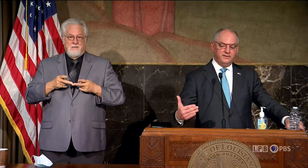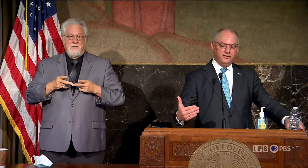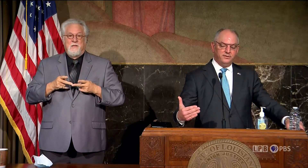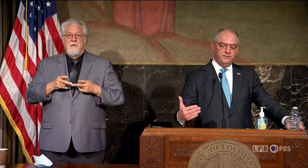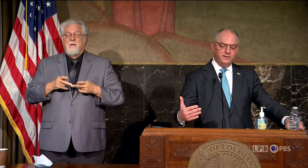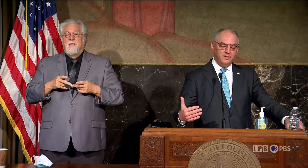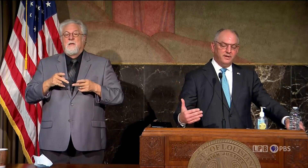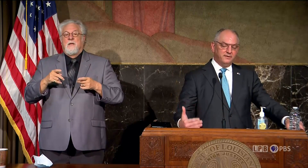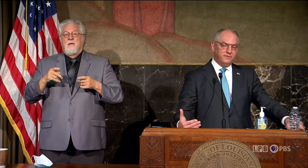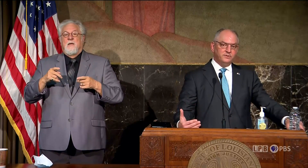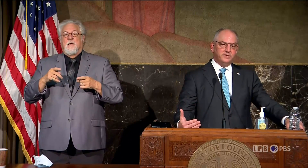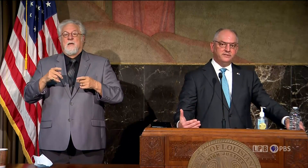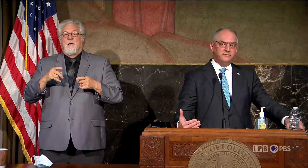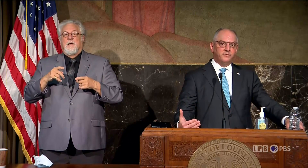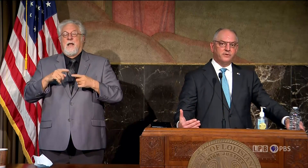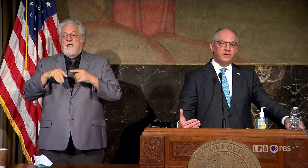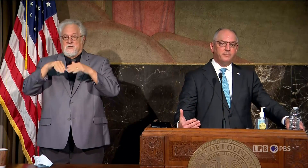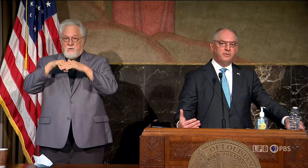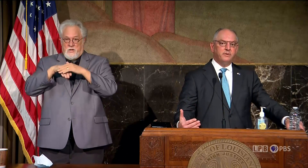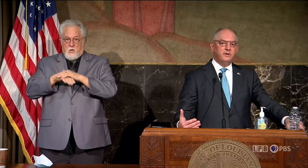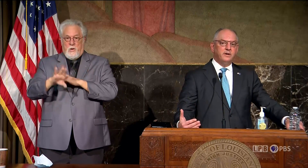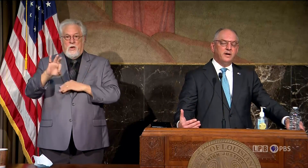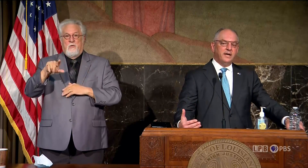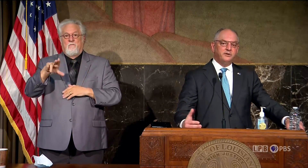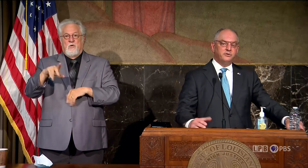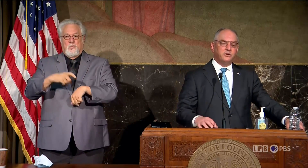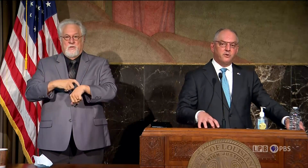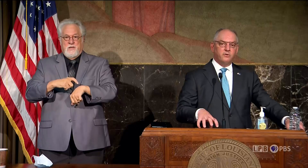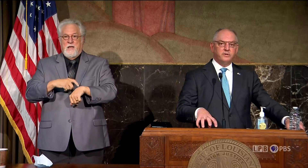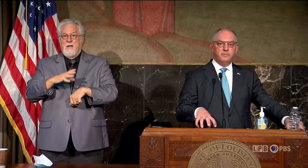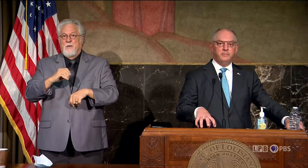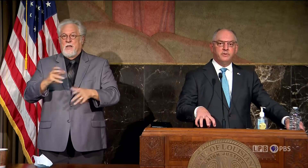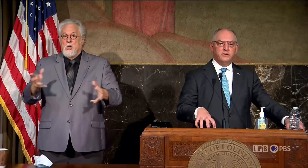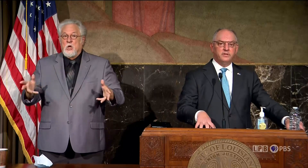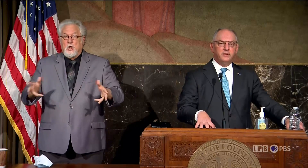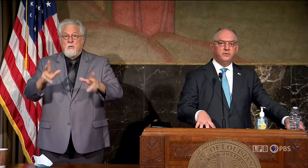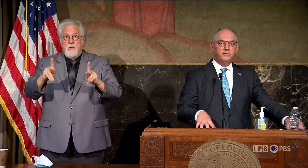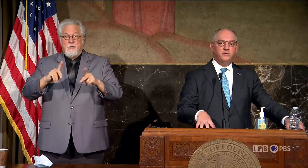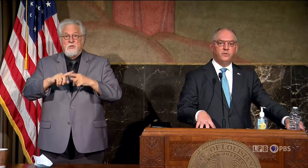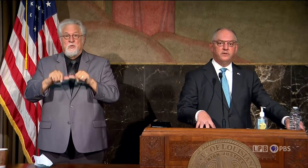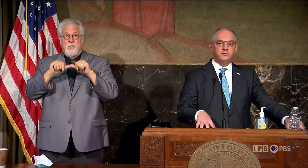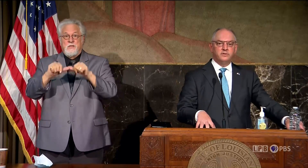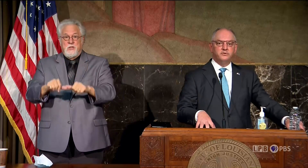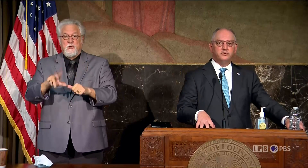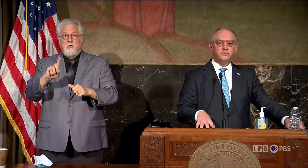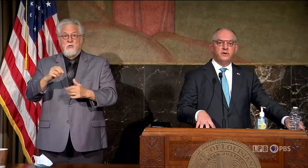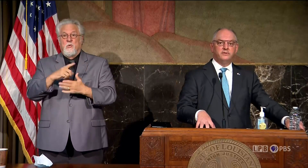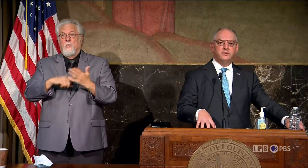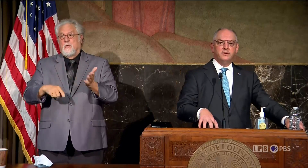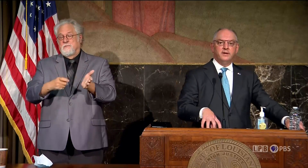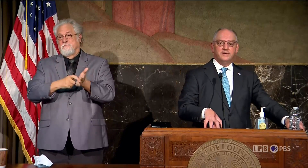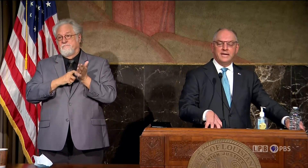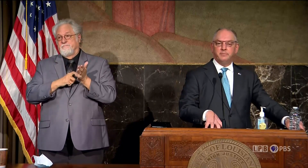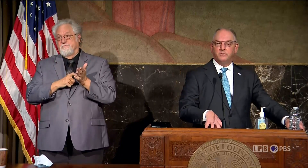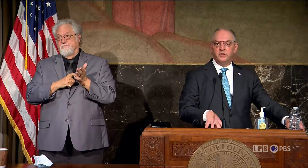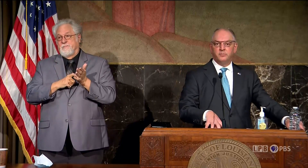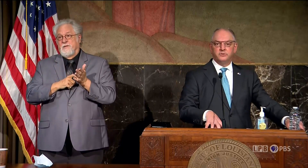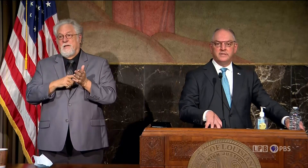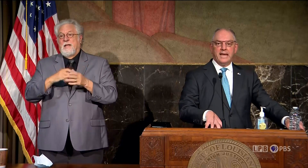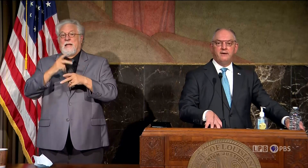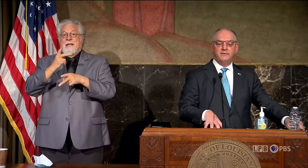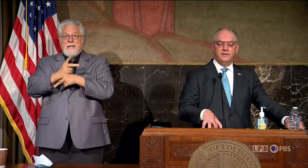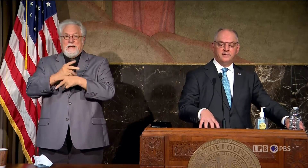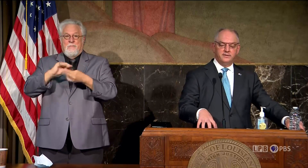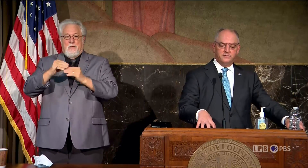head into the flu season, for example, and just encouraging people to continue to do what is essential for us to keep those